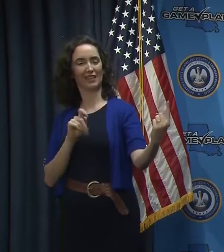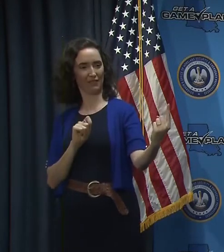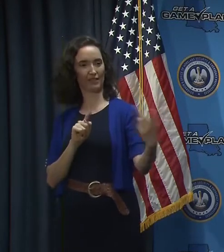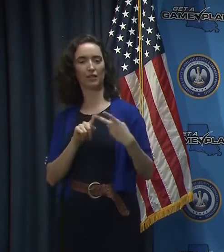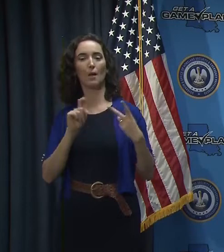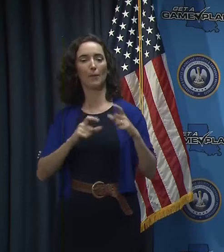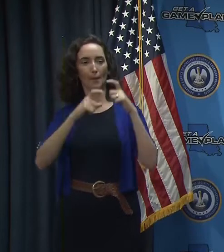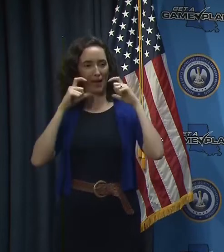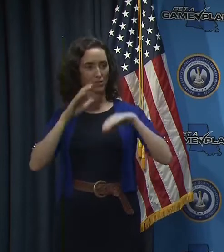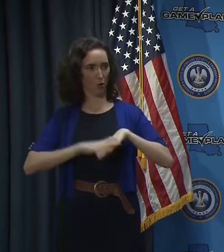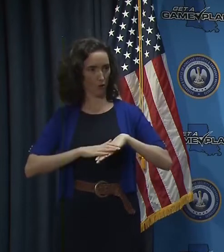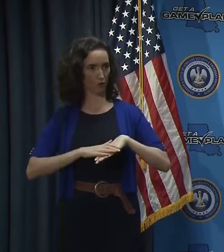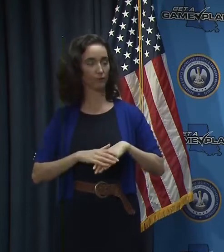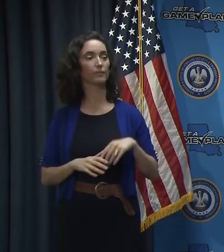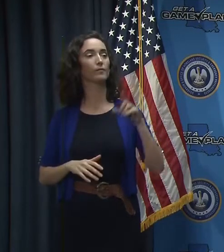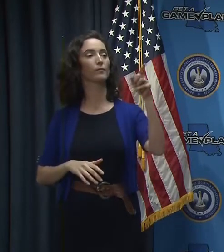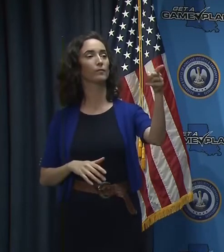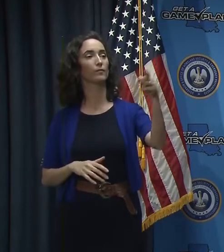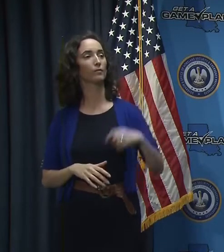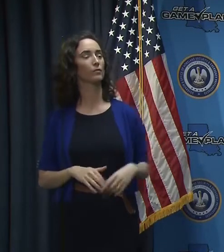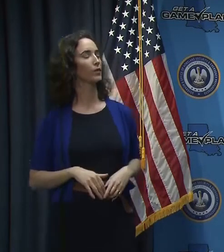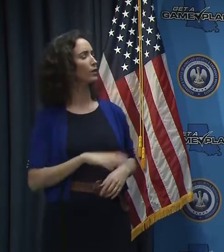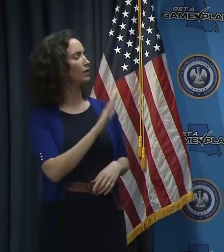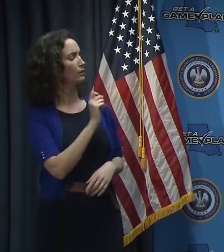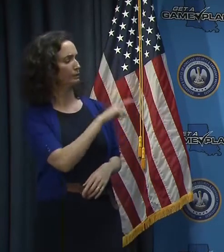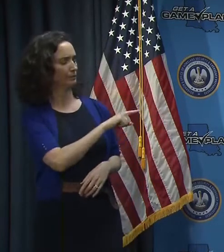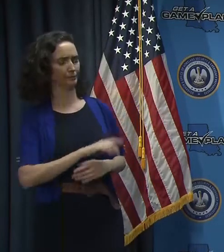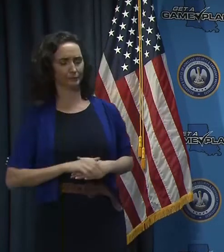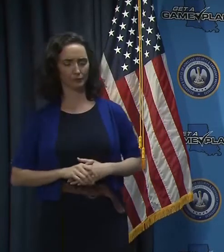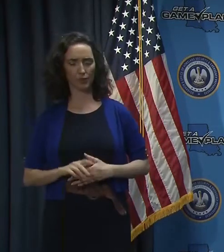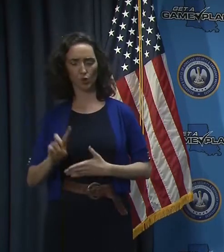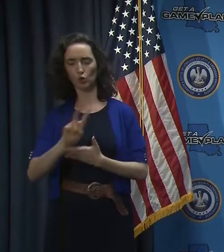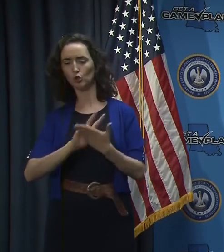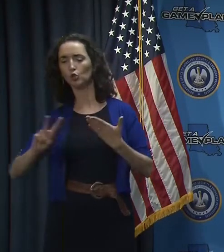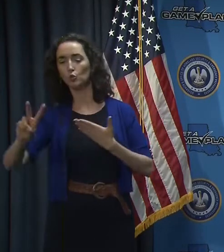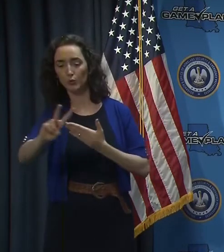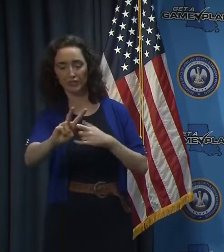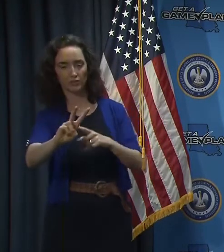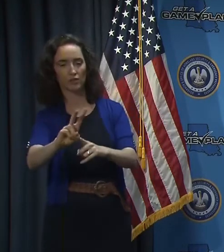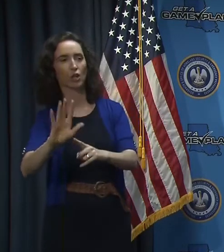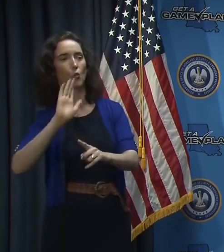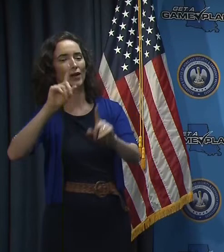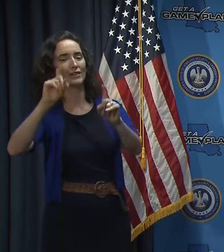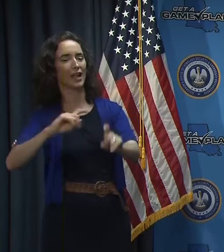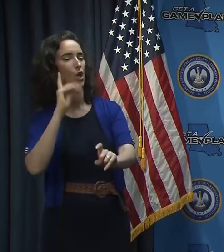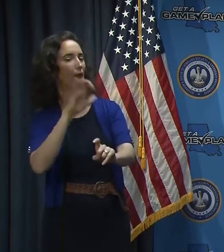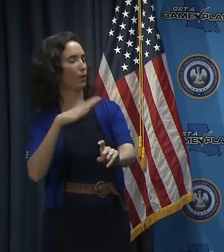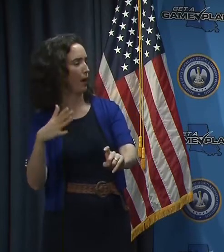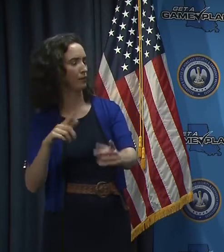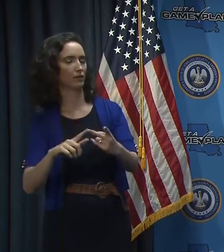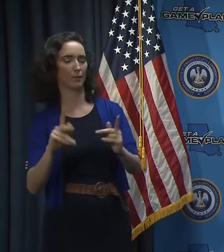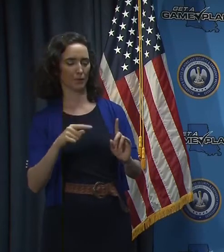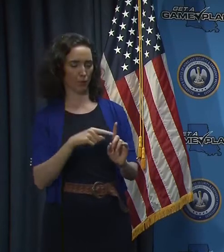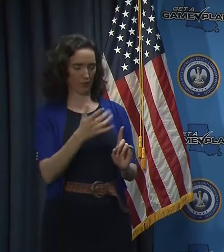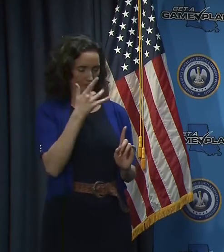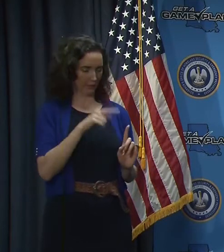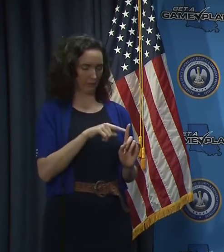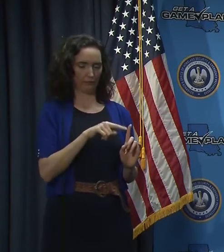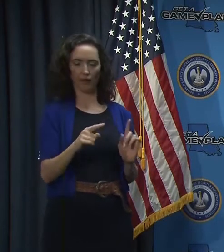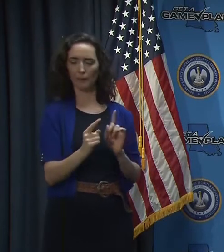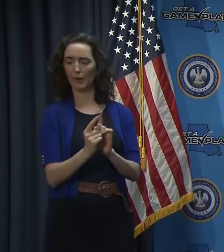masks. Next question. Where do we think we'll be in 2 weeks in terms of testing and contact tracing so that businesses